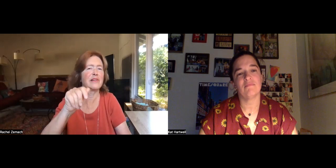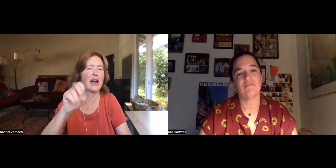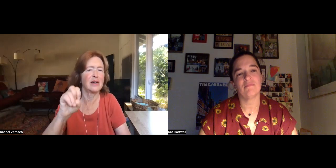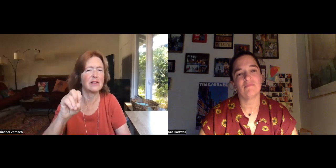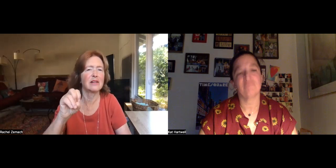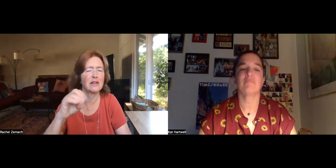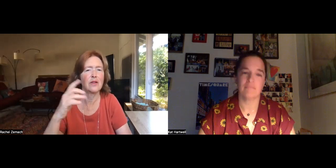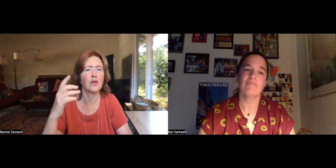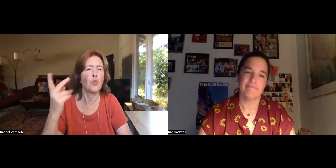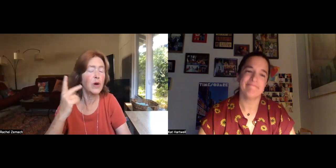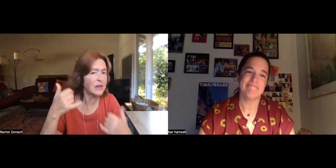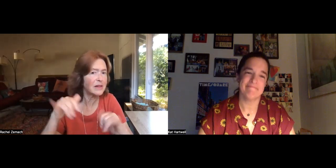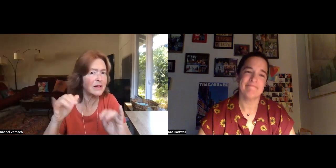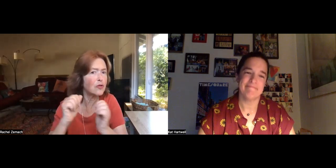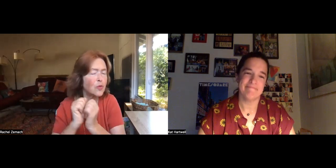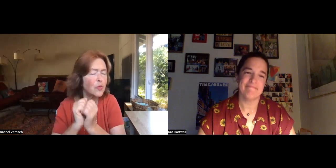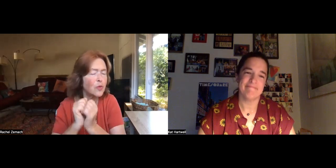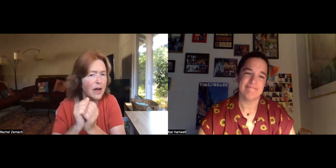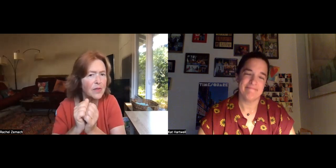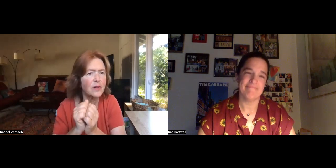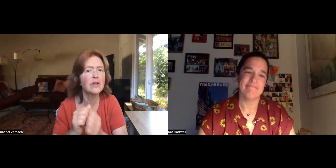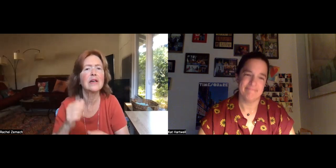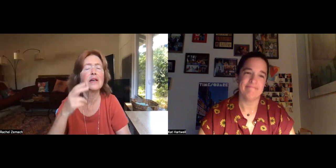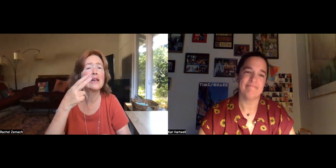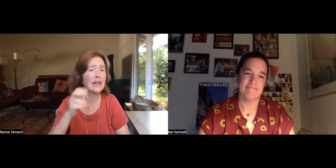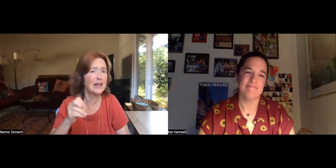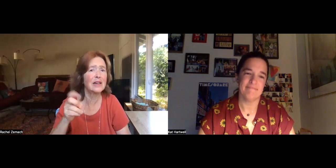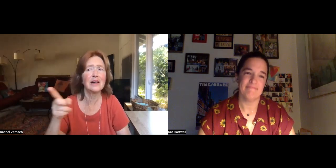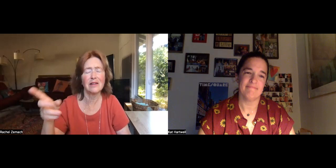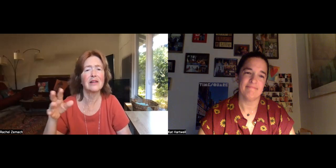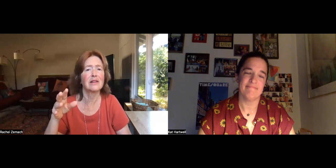Update with the feather. He,